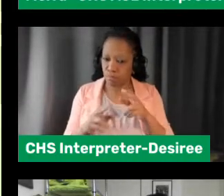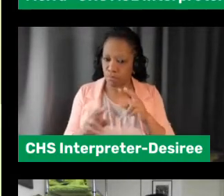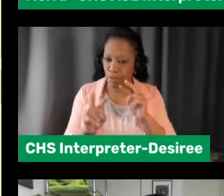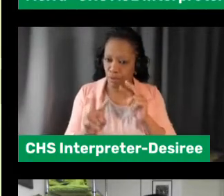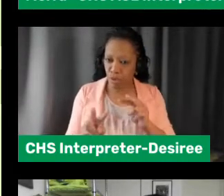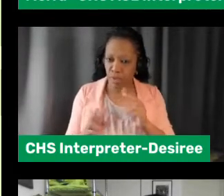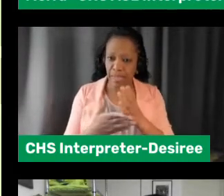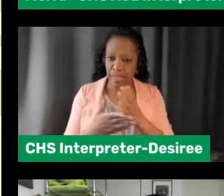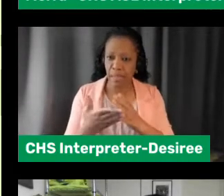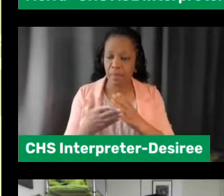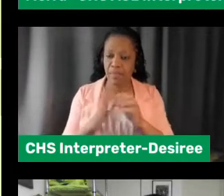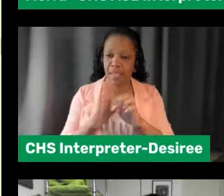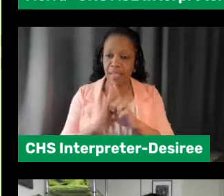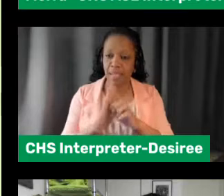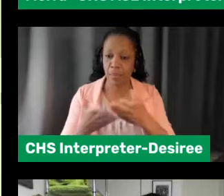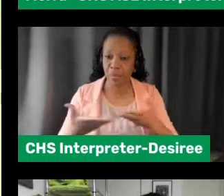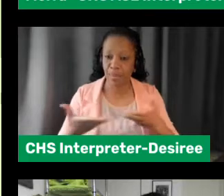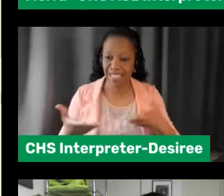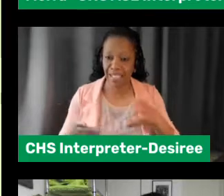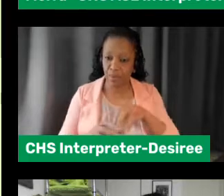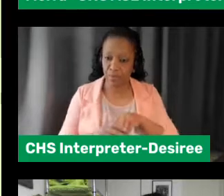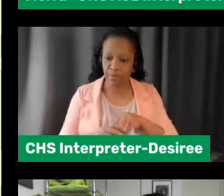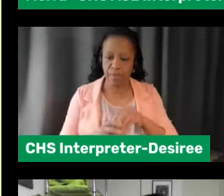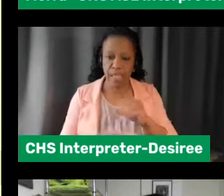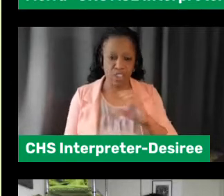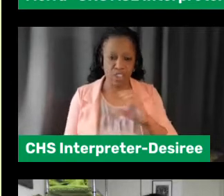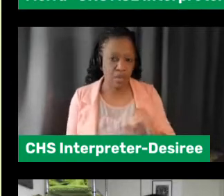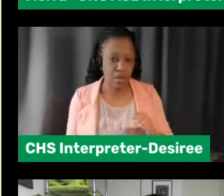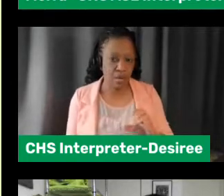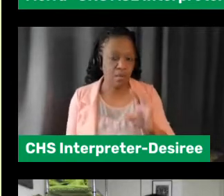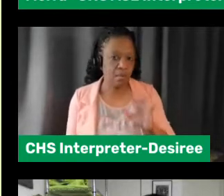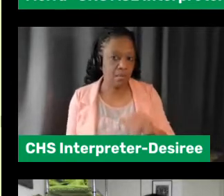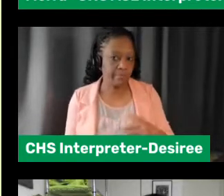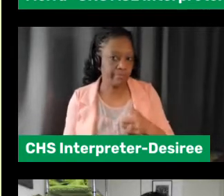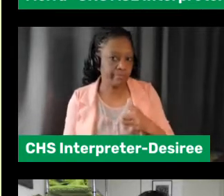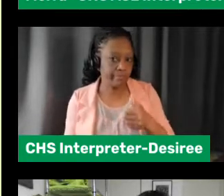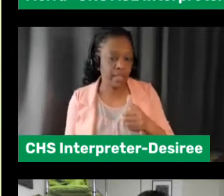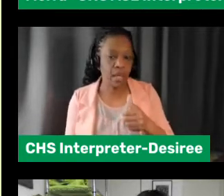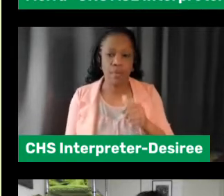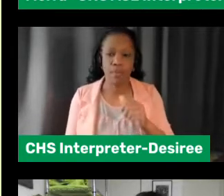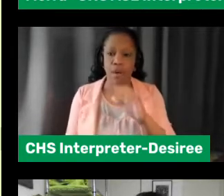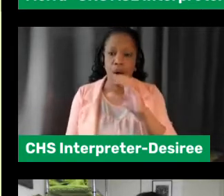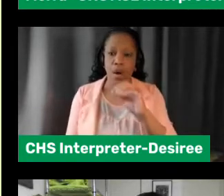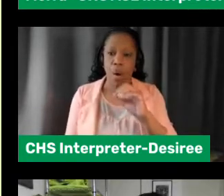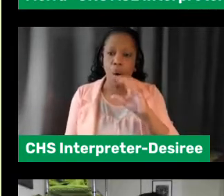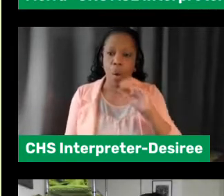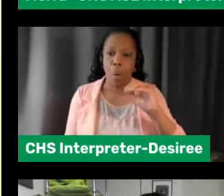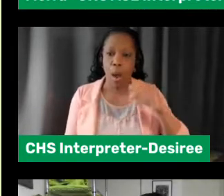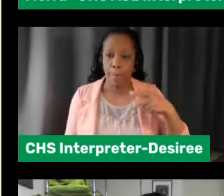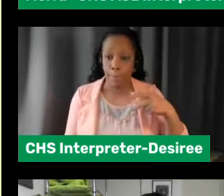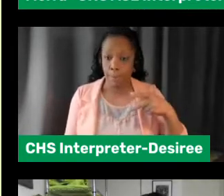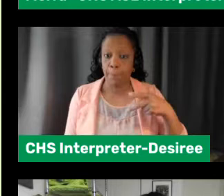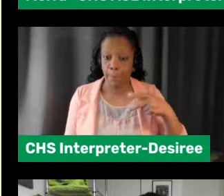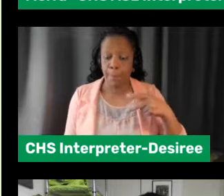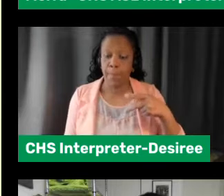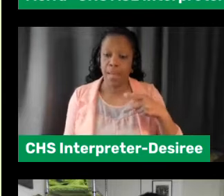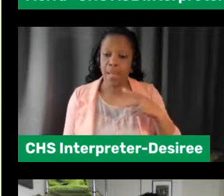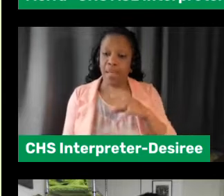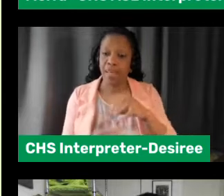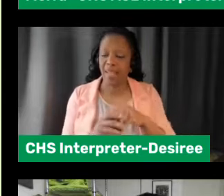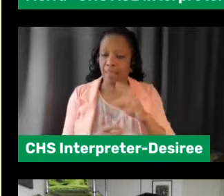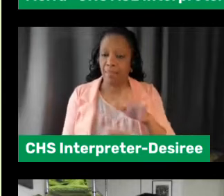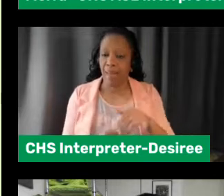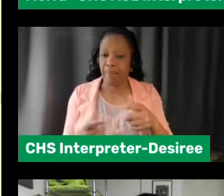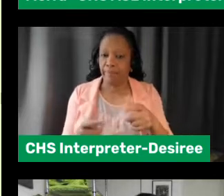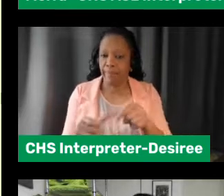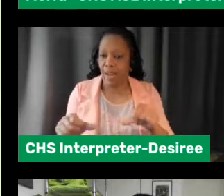examples that we have here in Chicago that are cooperatives or emerging cooperatives in the food